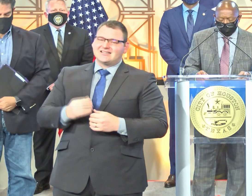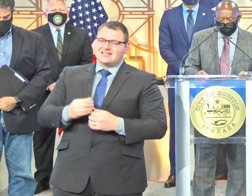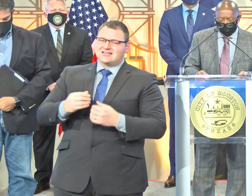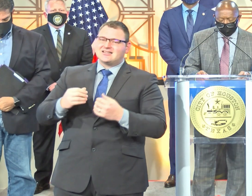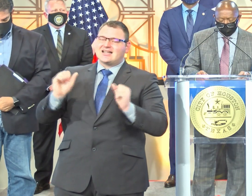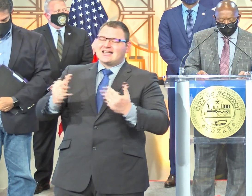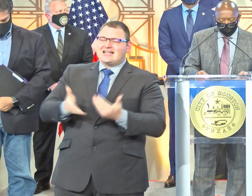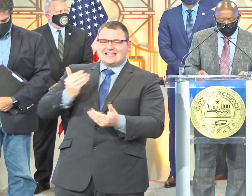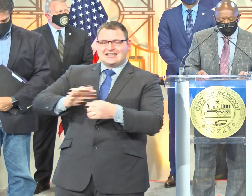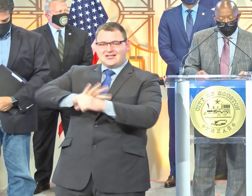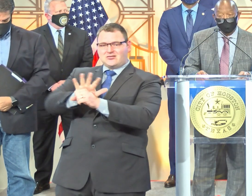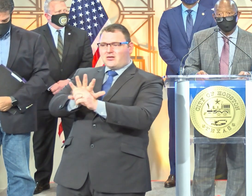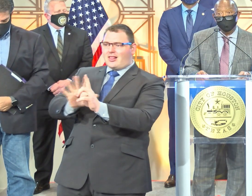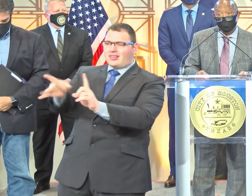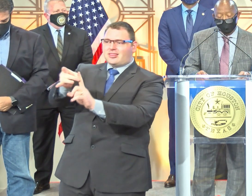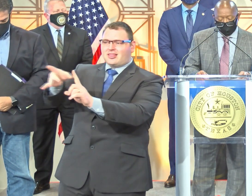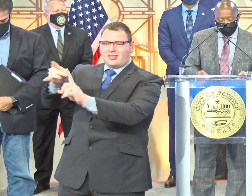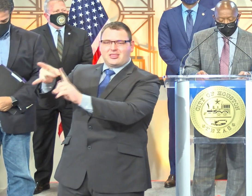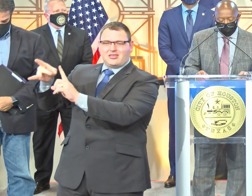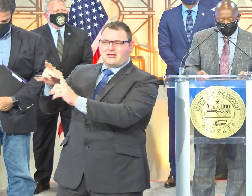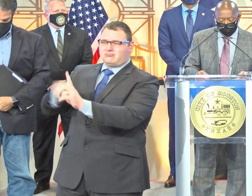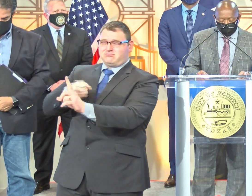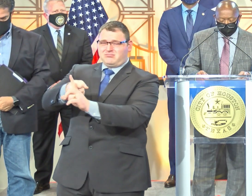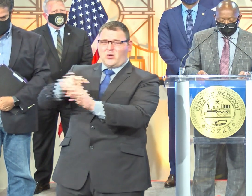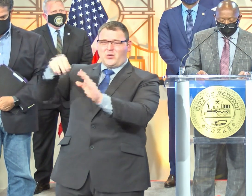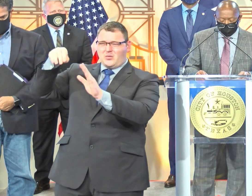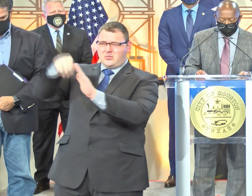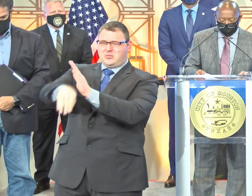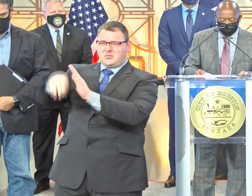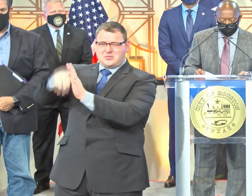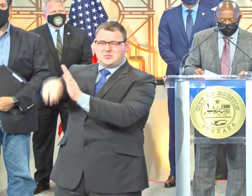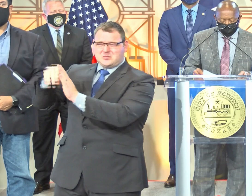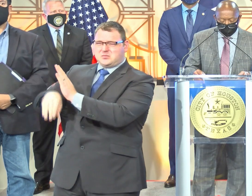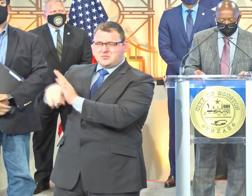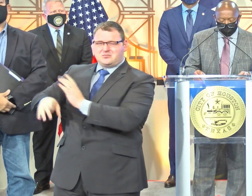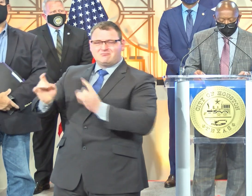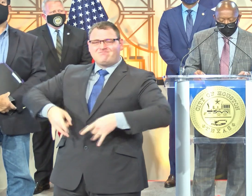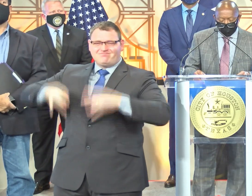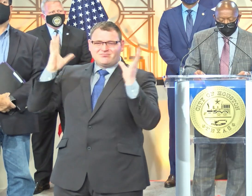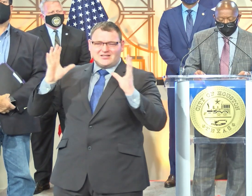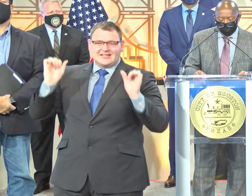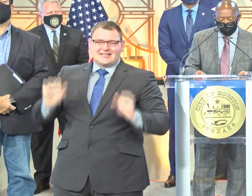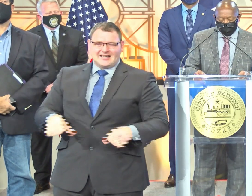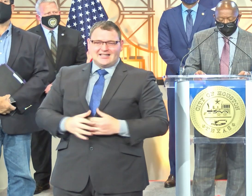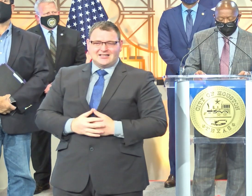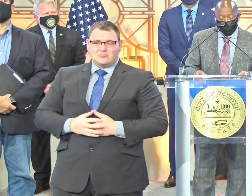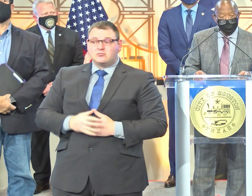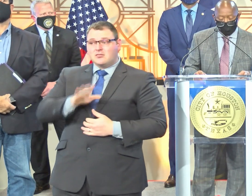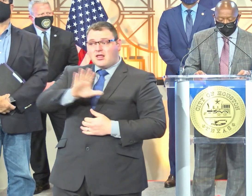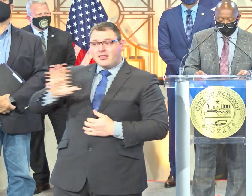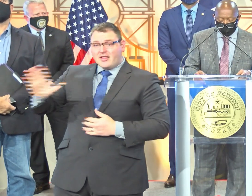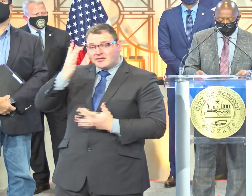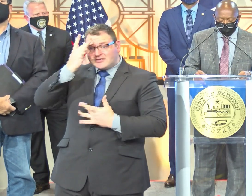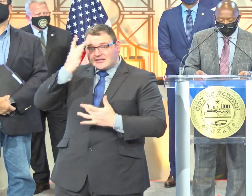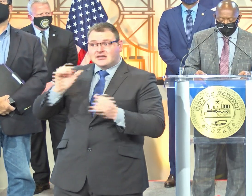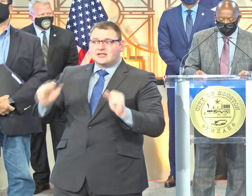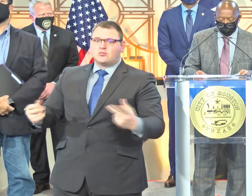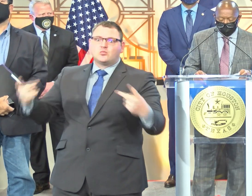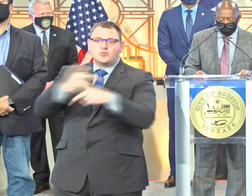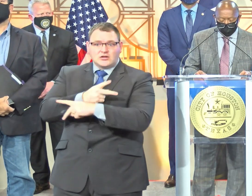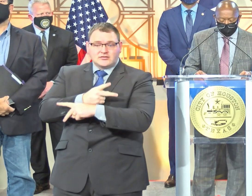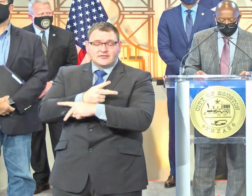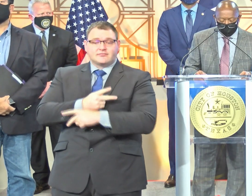the coronavirus and are at a higher risk of experiencing severe symptoms. According to the CDC and HUD,